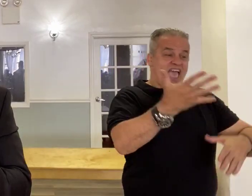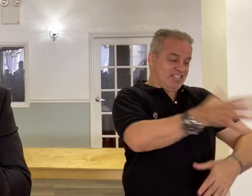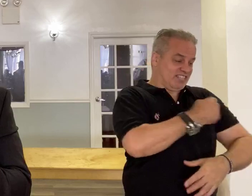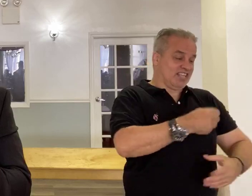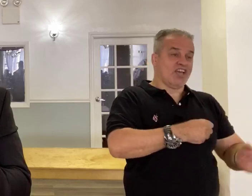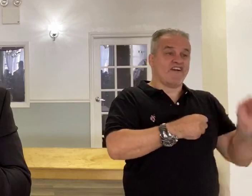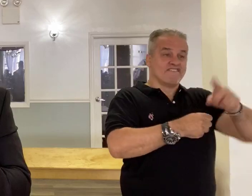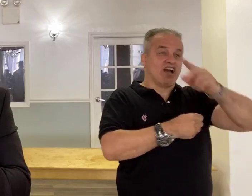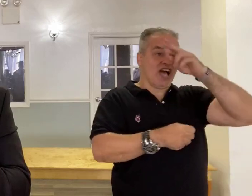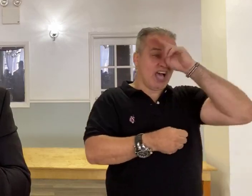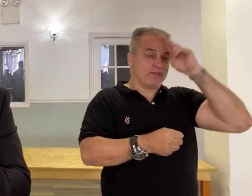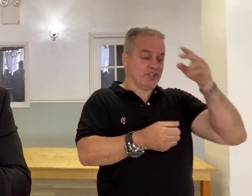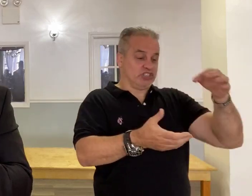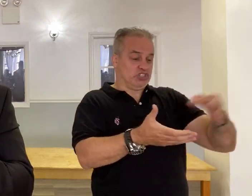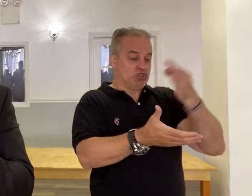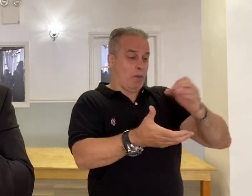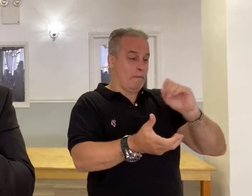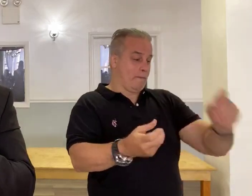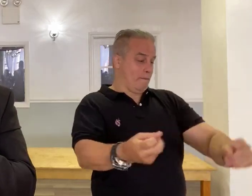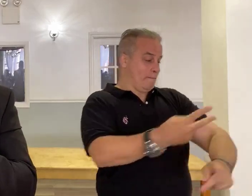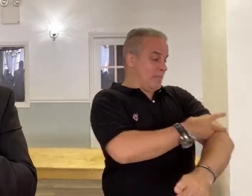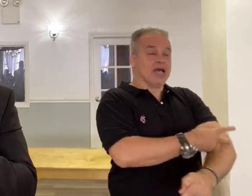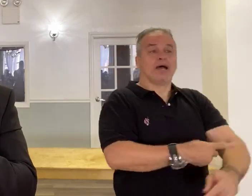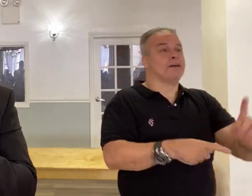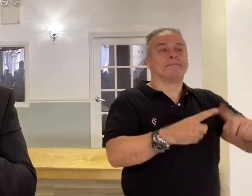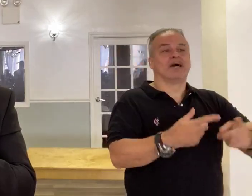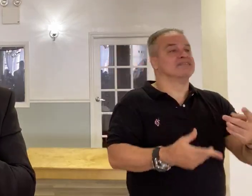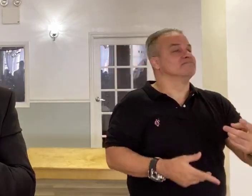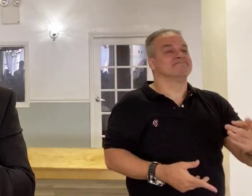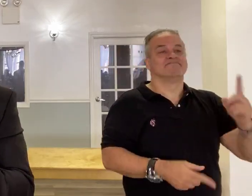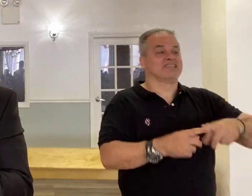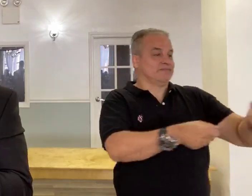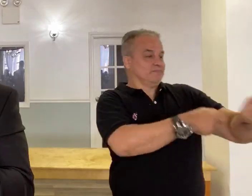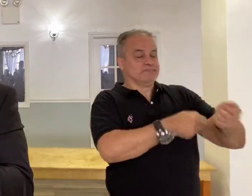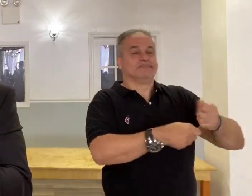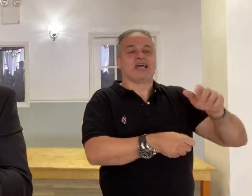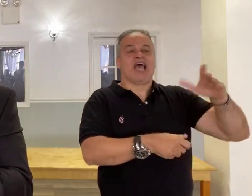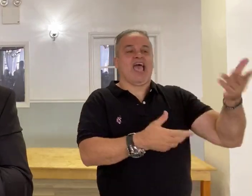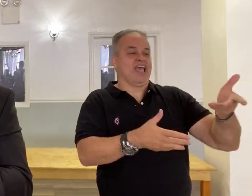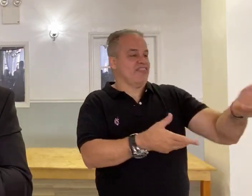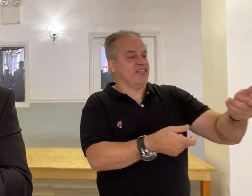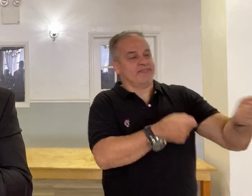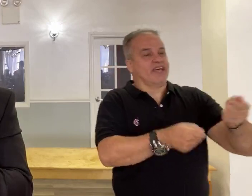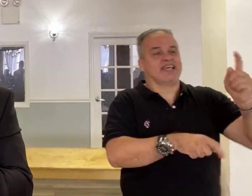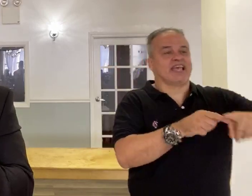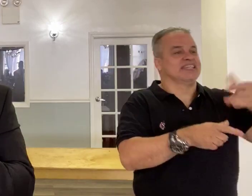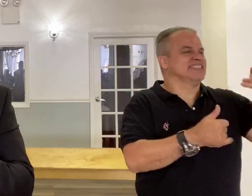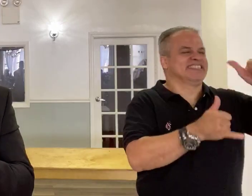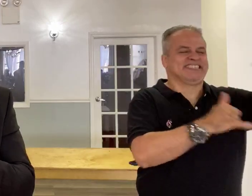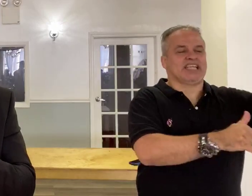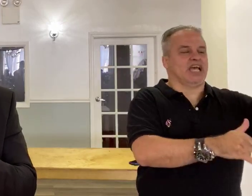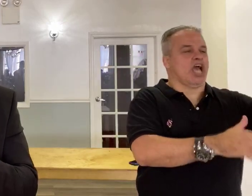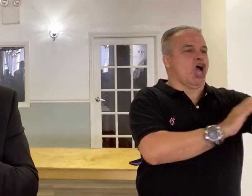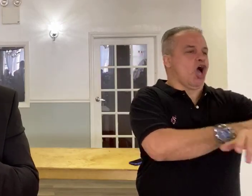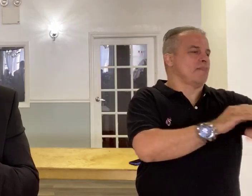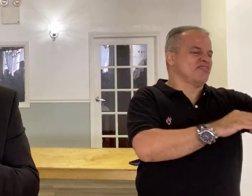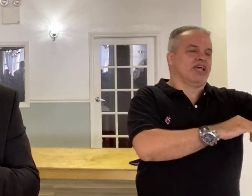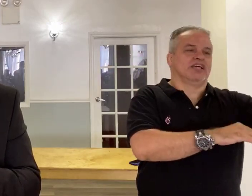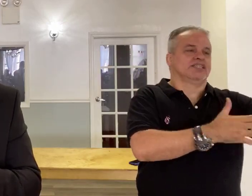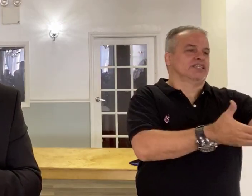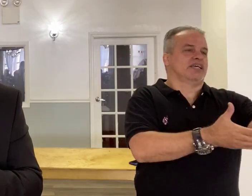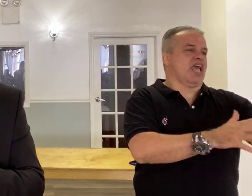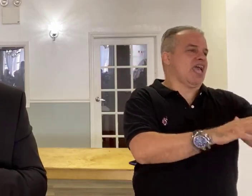Tough decision. But it saved his life. It saved his life. And that's the